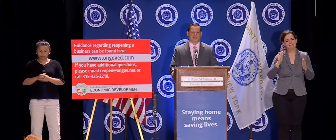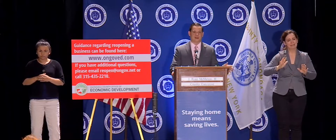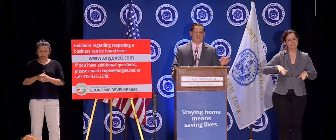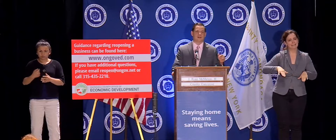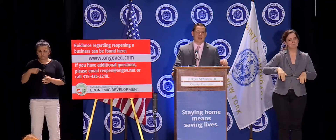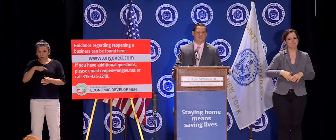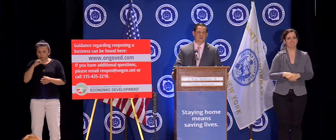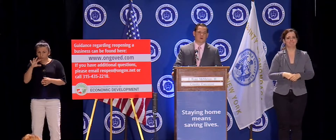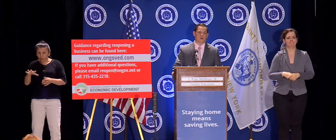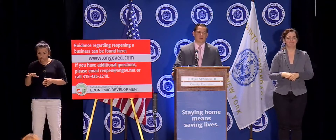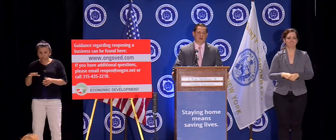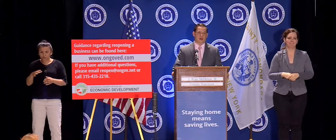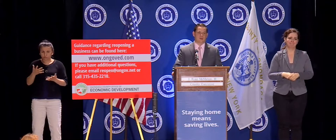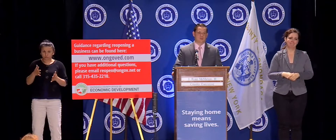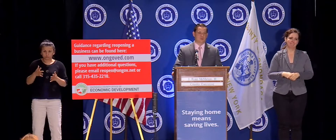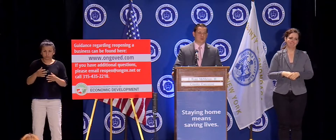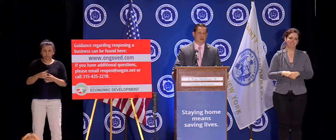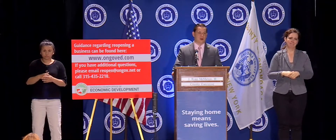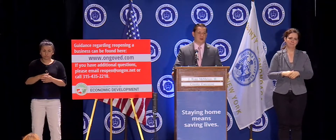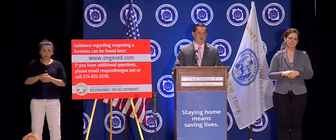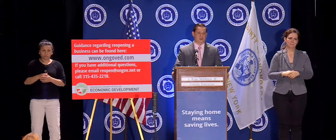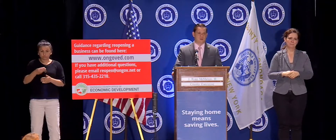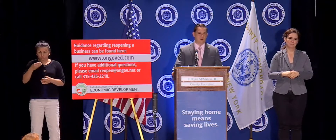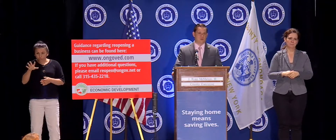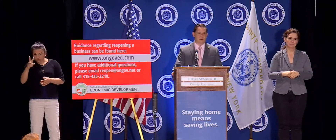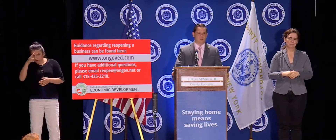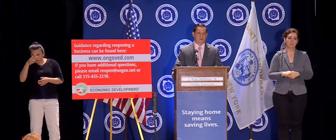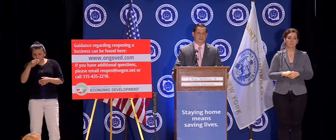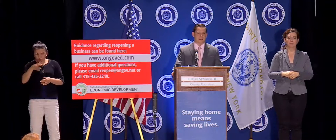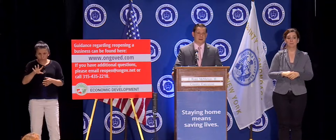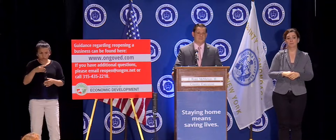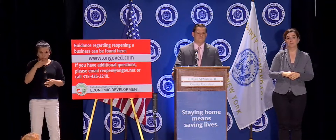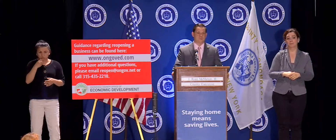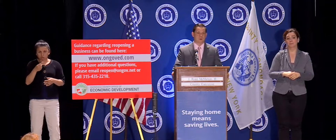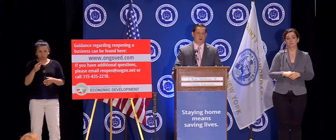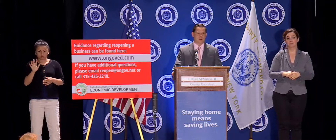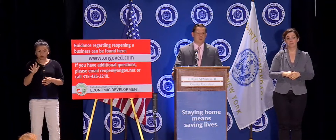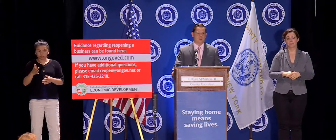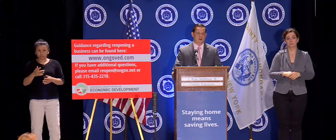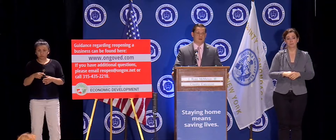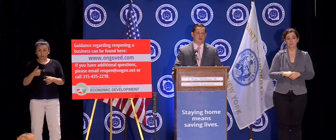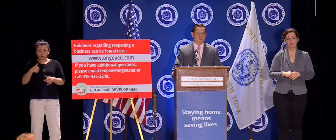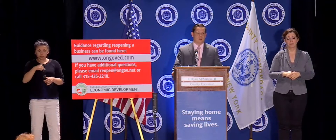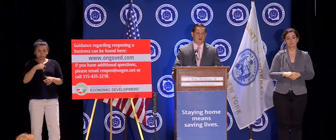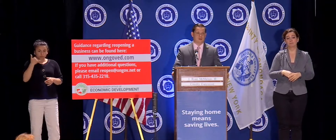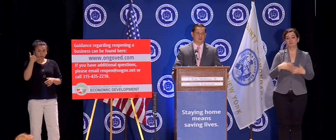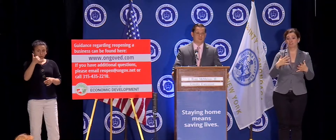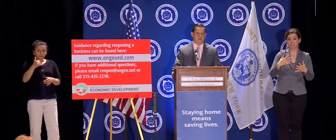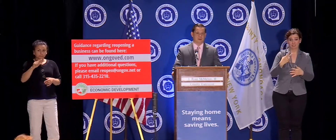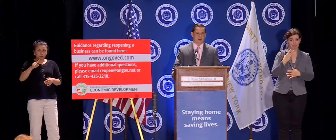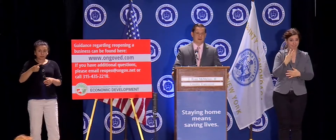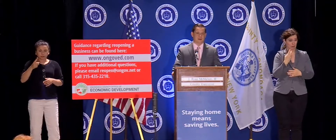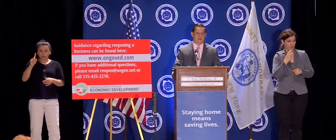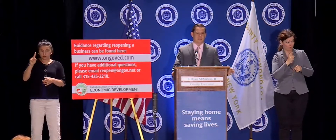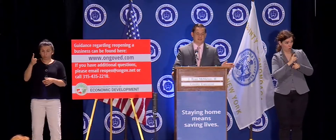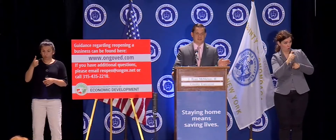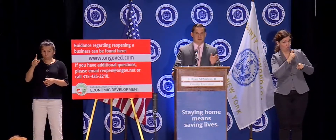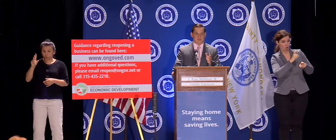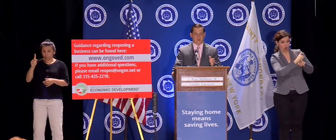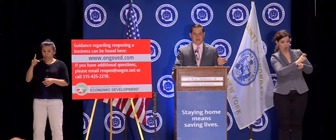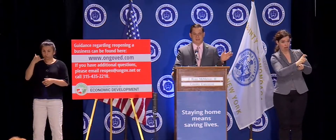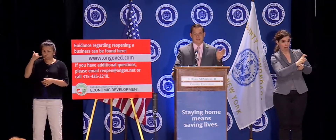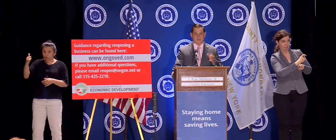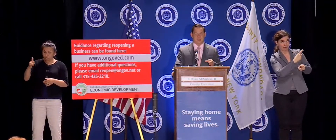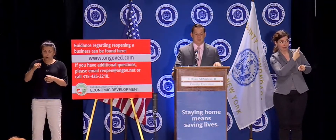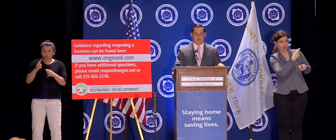going to do it, anything like that. So 2 straight calls, I voiced my opinion on that, and something that's